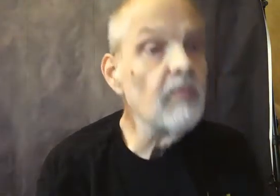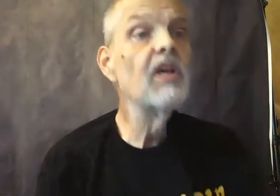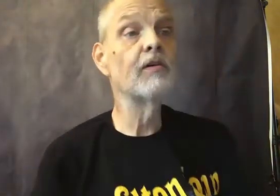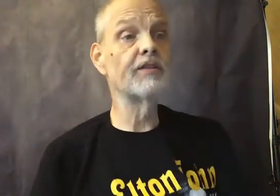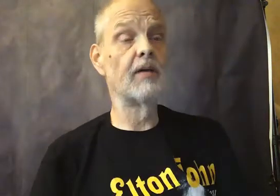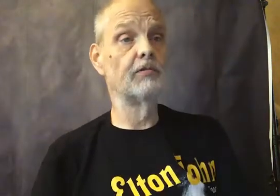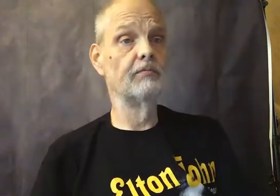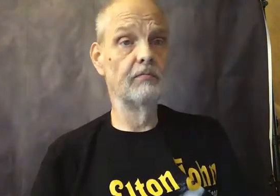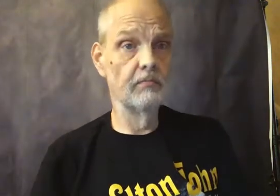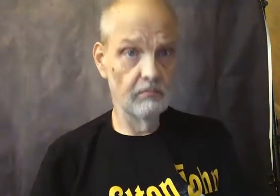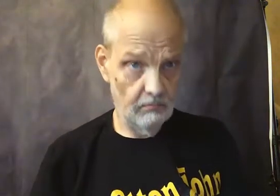For example,